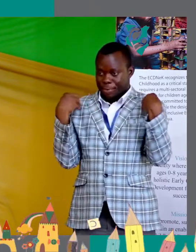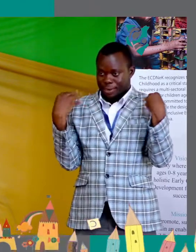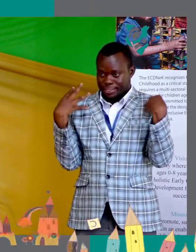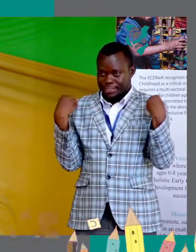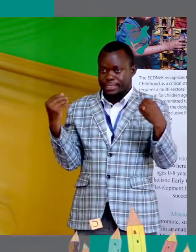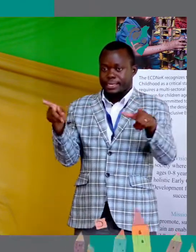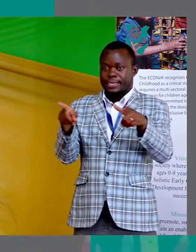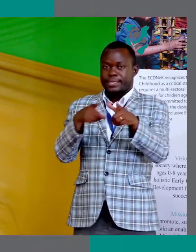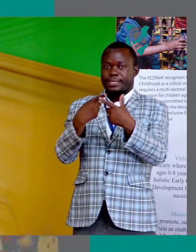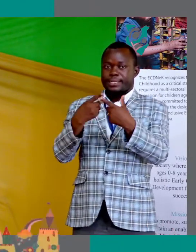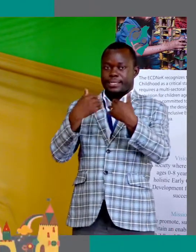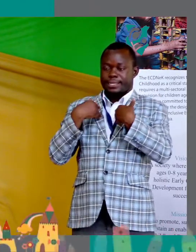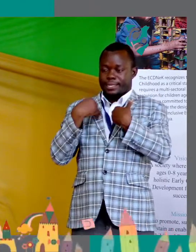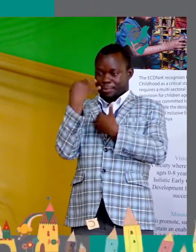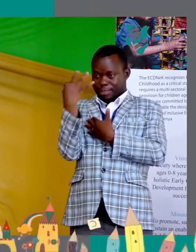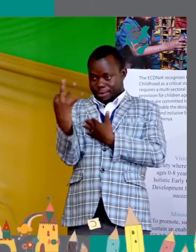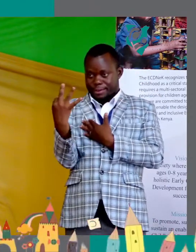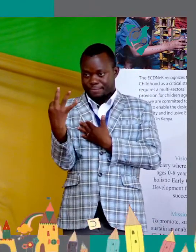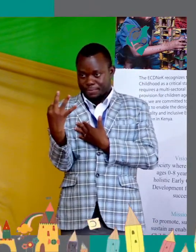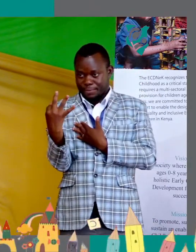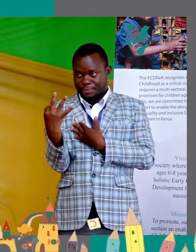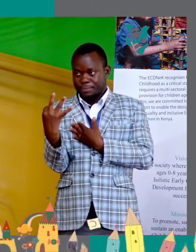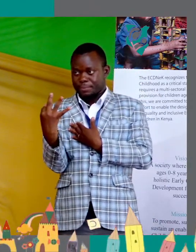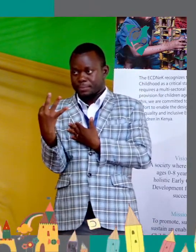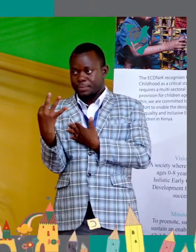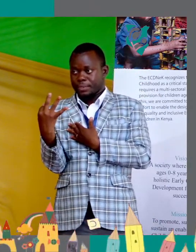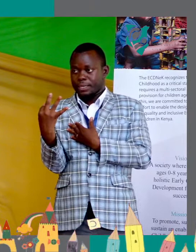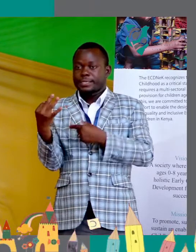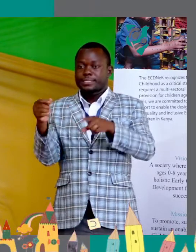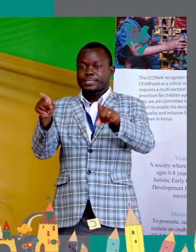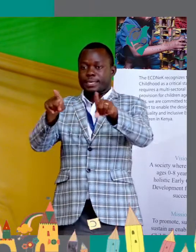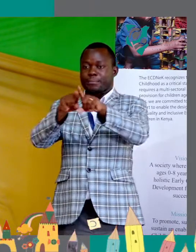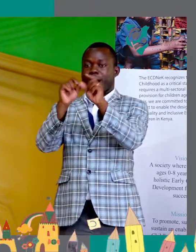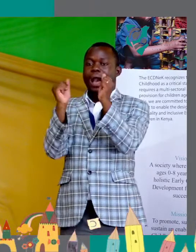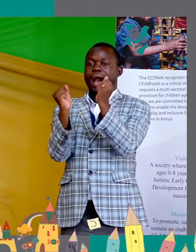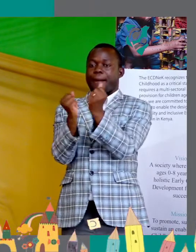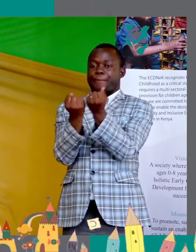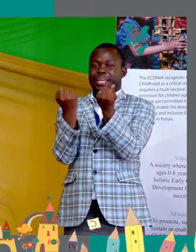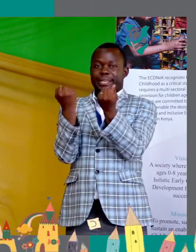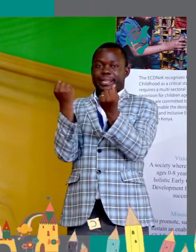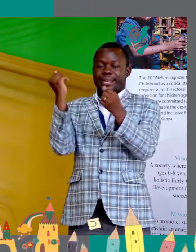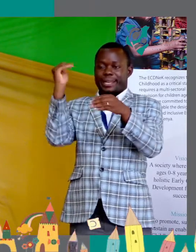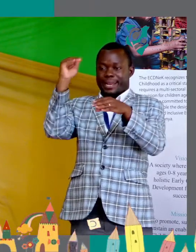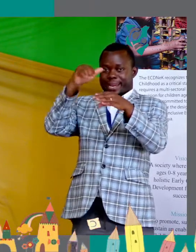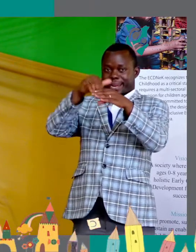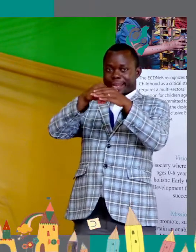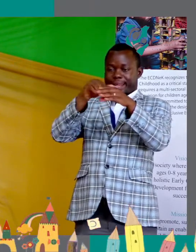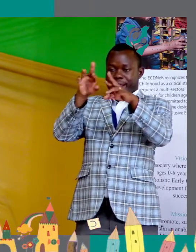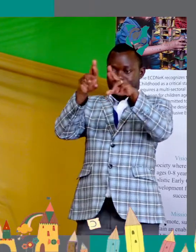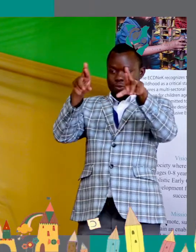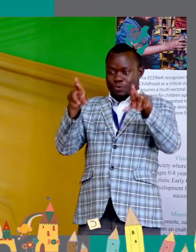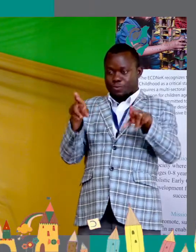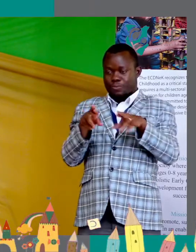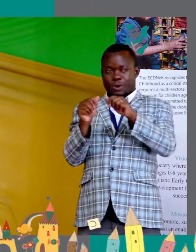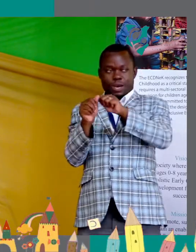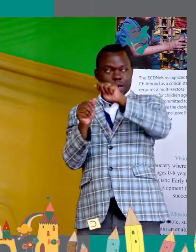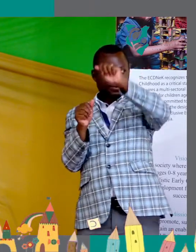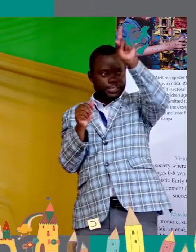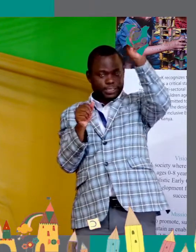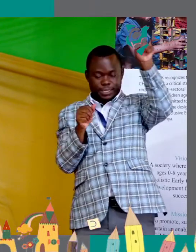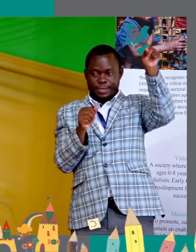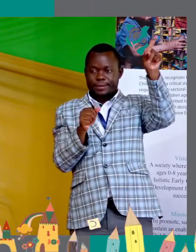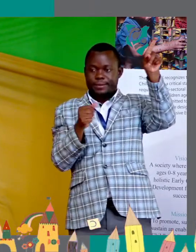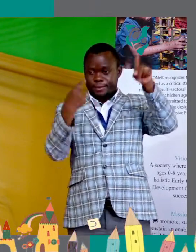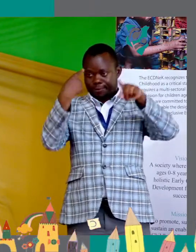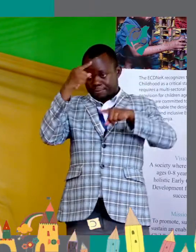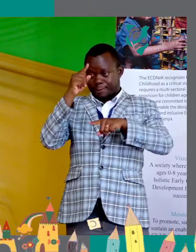3, where Immaculate Salaon will be chairing, will be the one on AFCAN and its catalog of abstracts on for